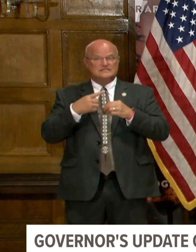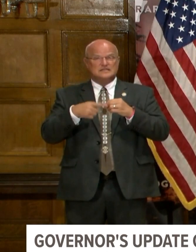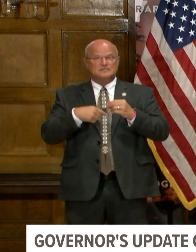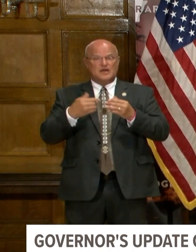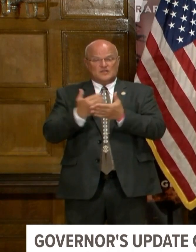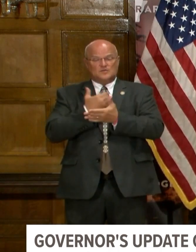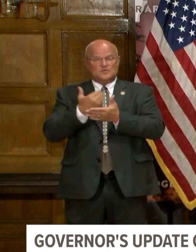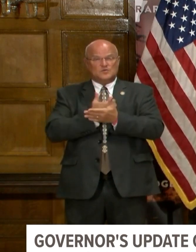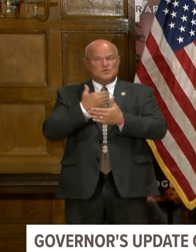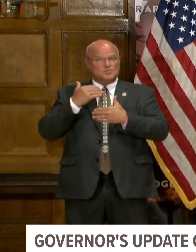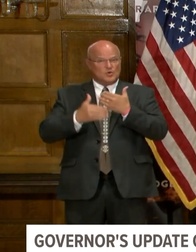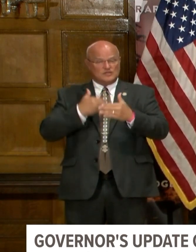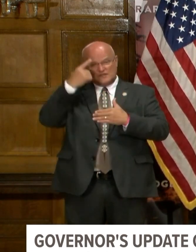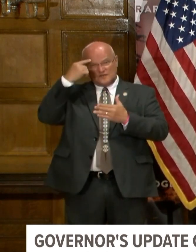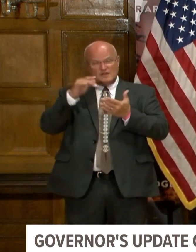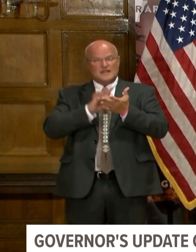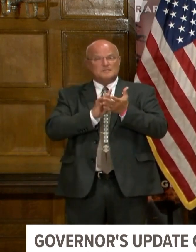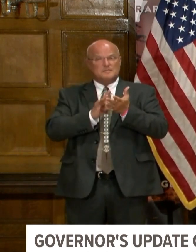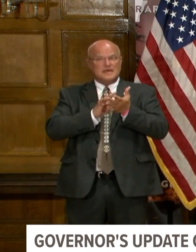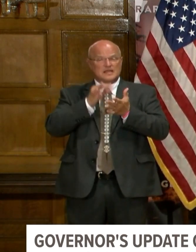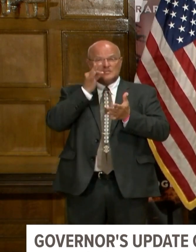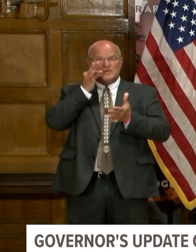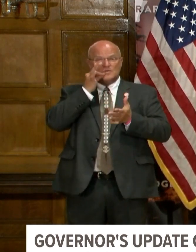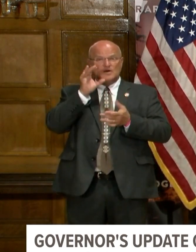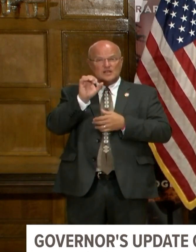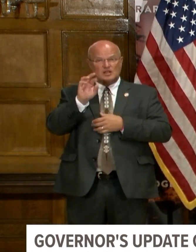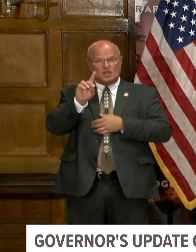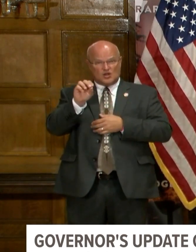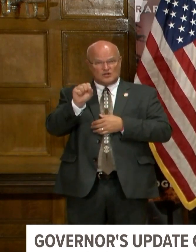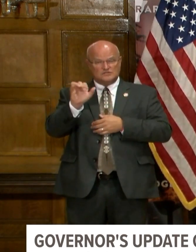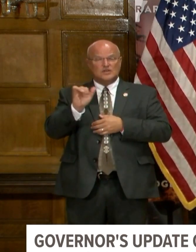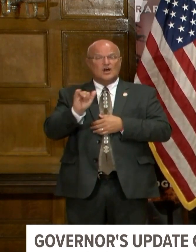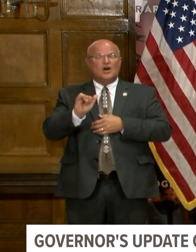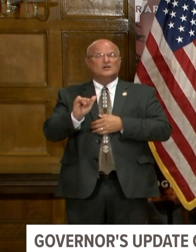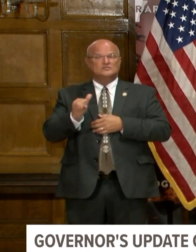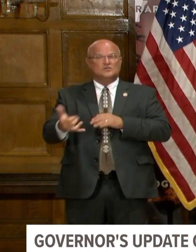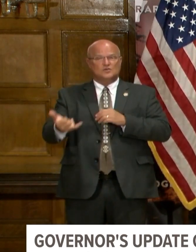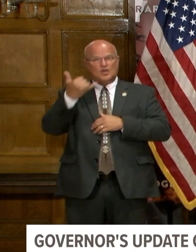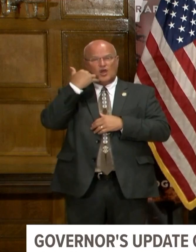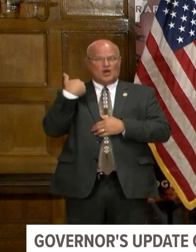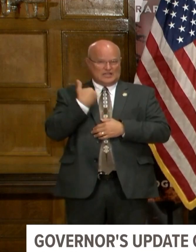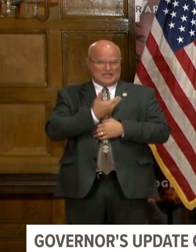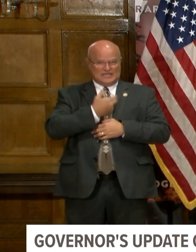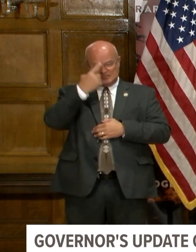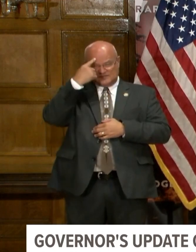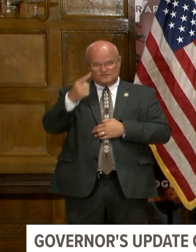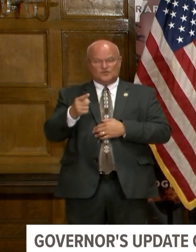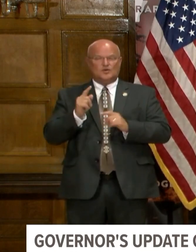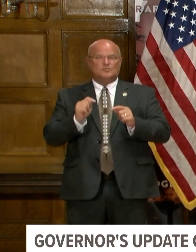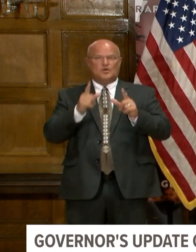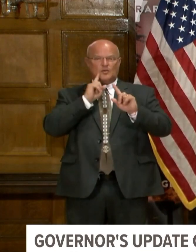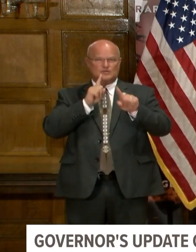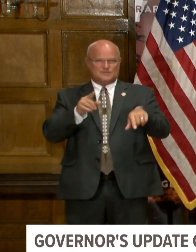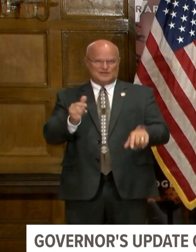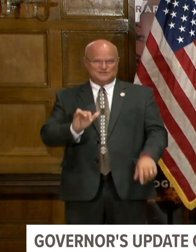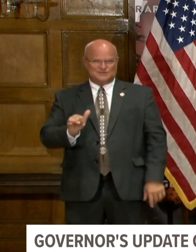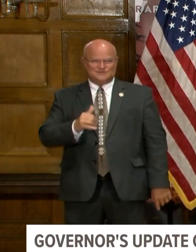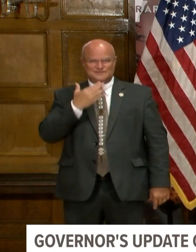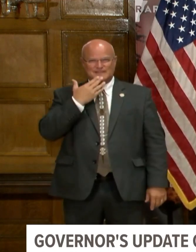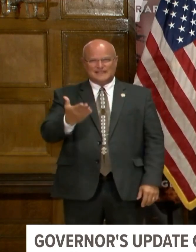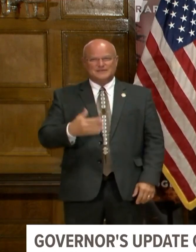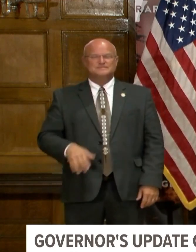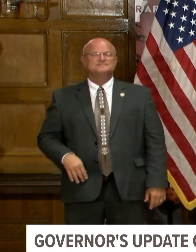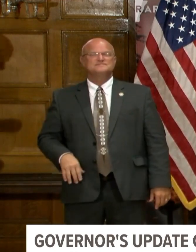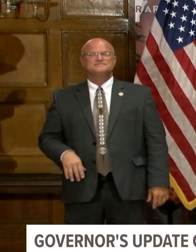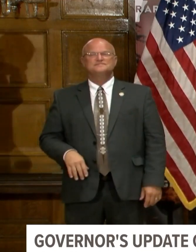the renewal process for the medical marijuana cards, also feel free to contact us that way for a prompt response to your question.